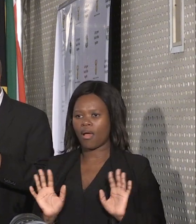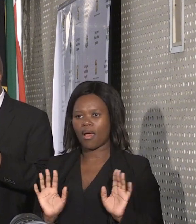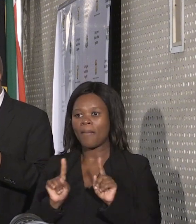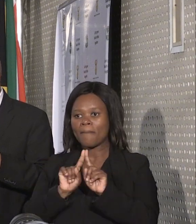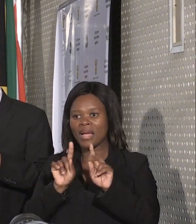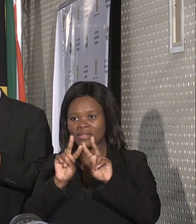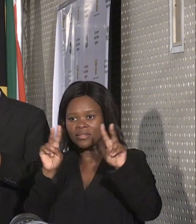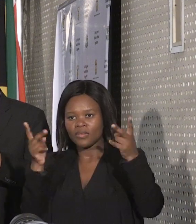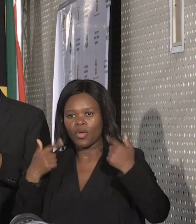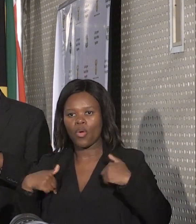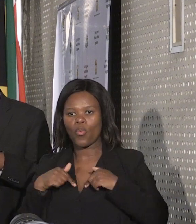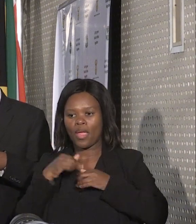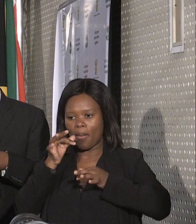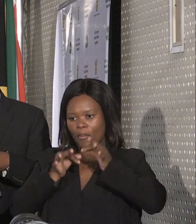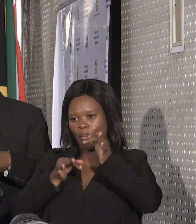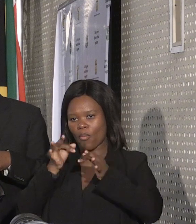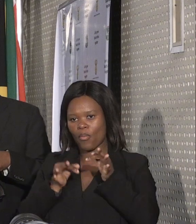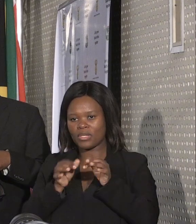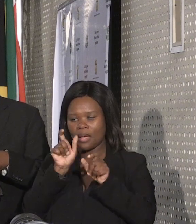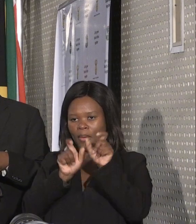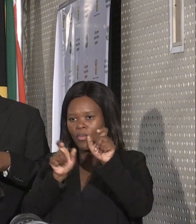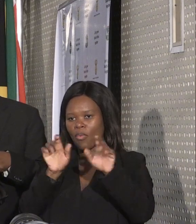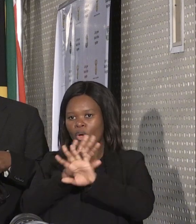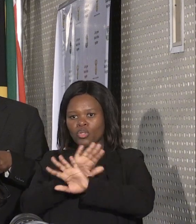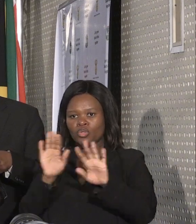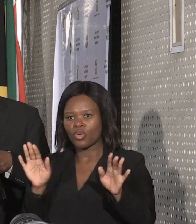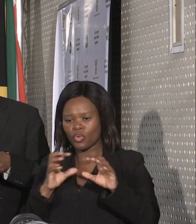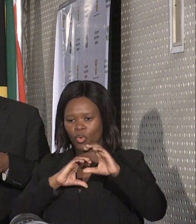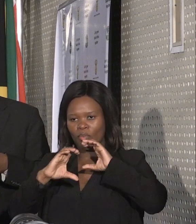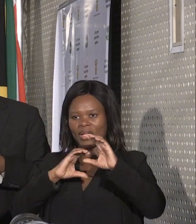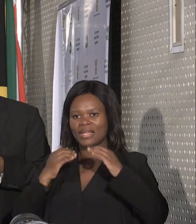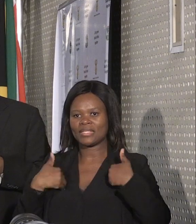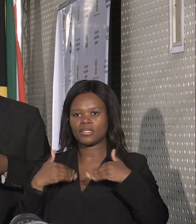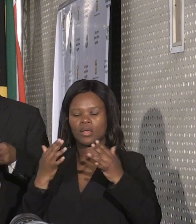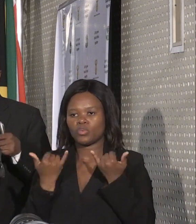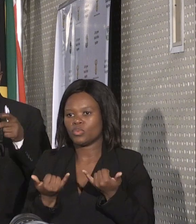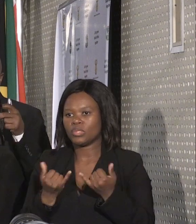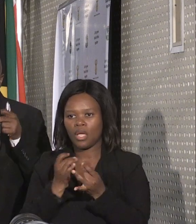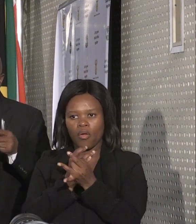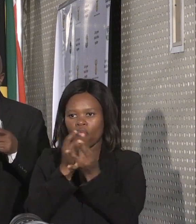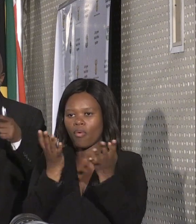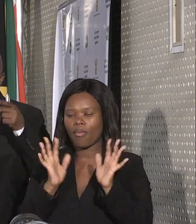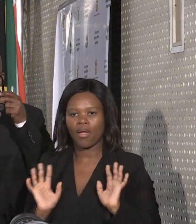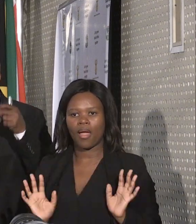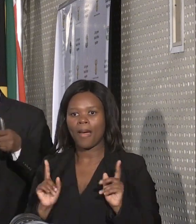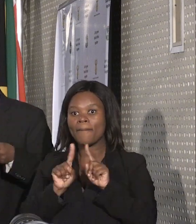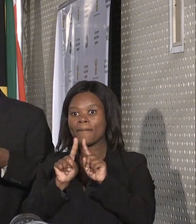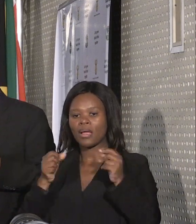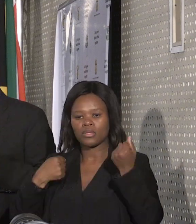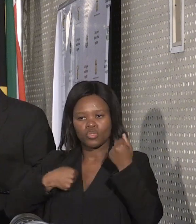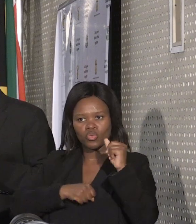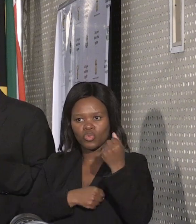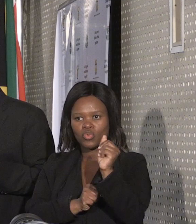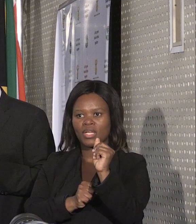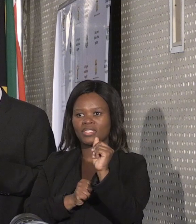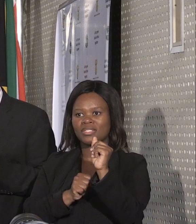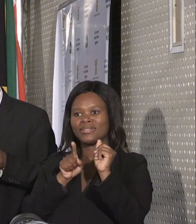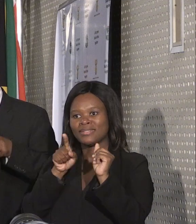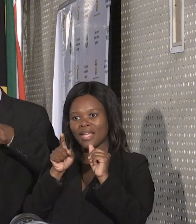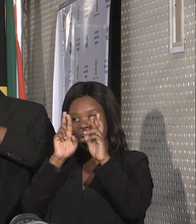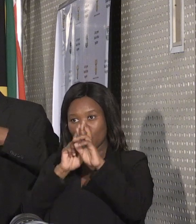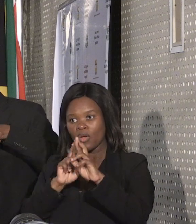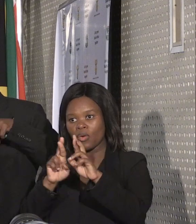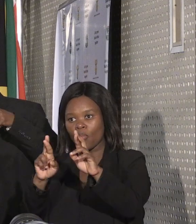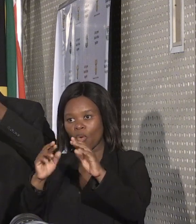as politicians, we're coming today, not because communication is starting today, but a strategic and a heavier report is